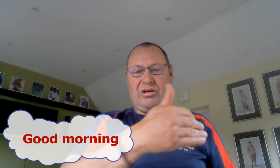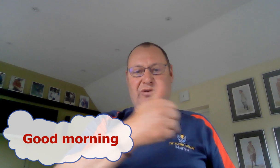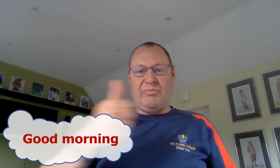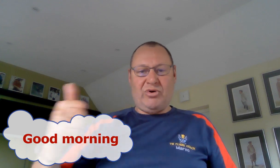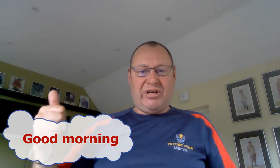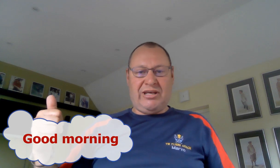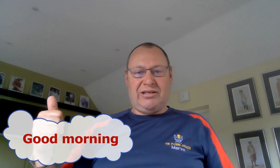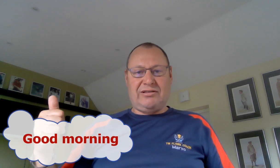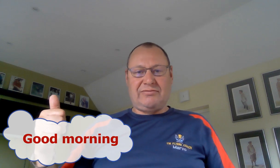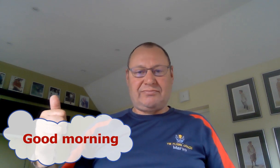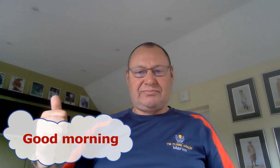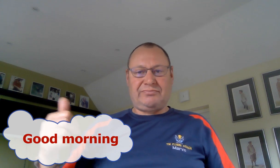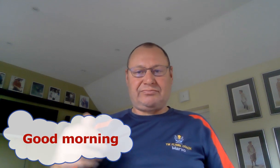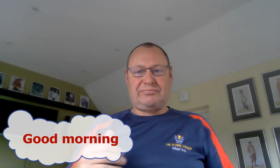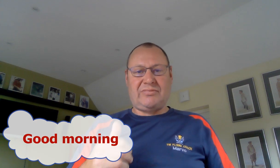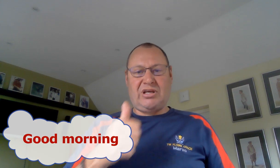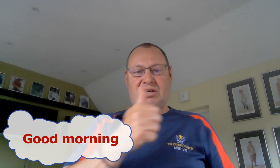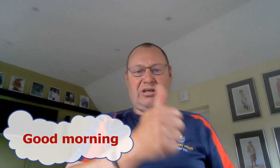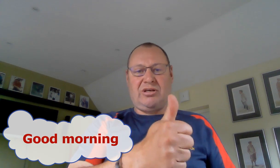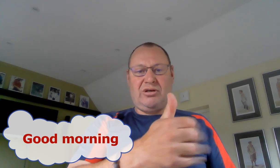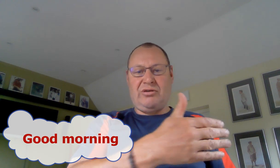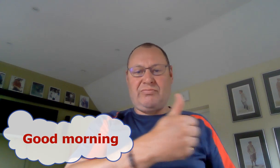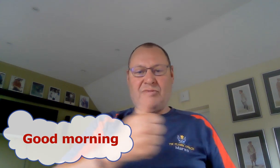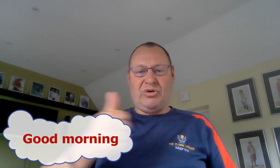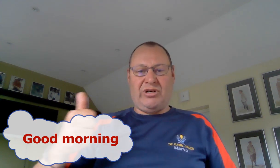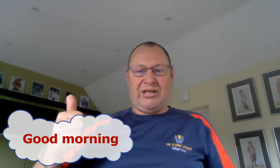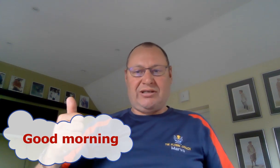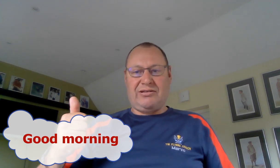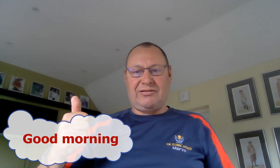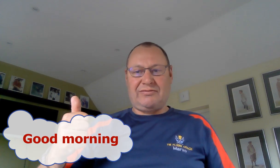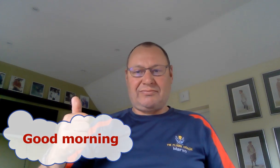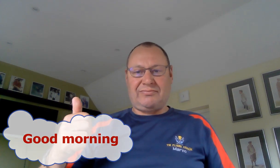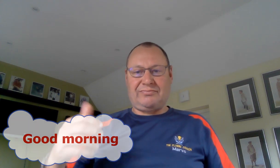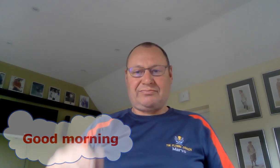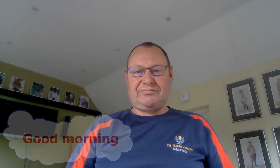Good morning. Good morning.